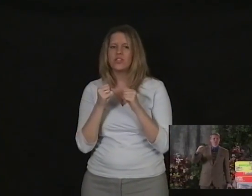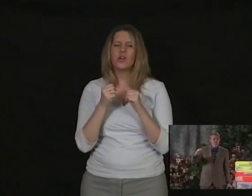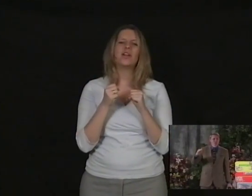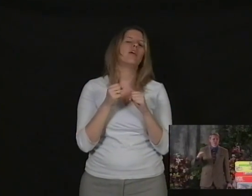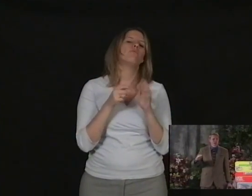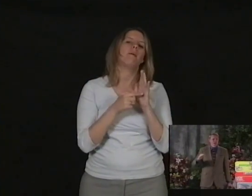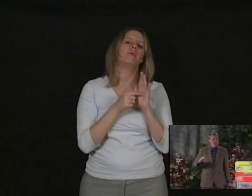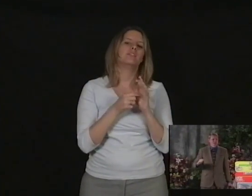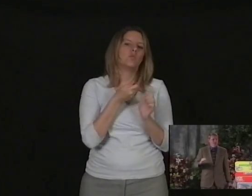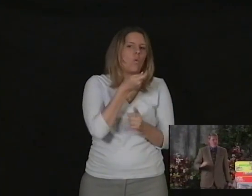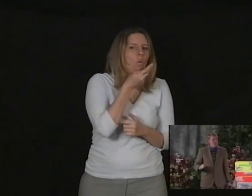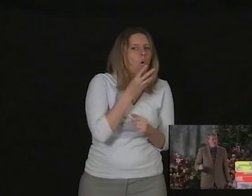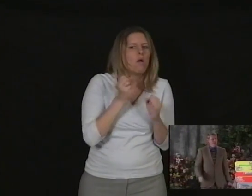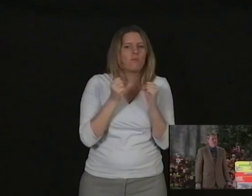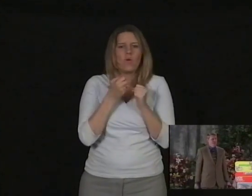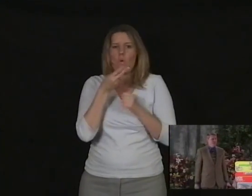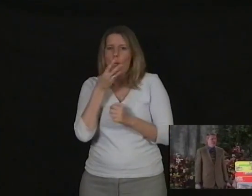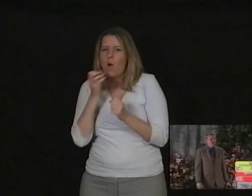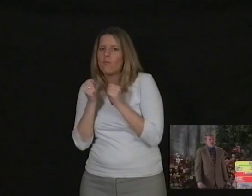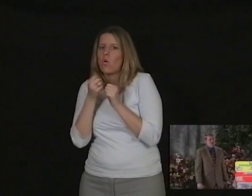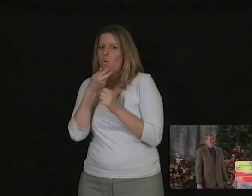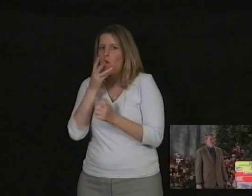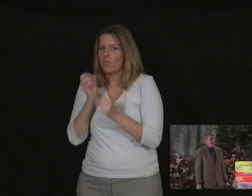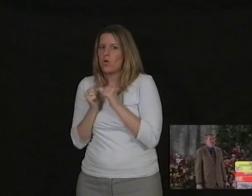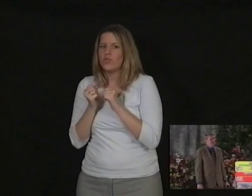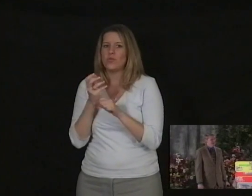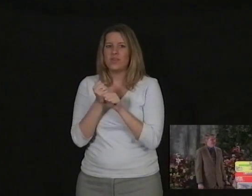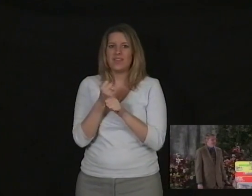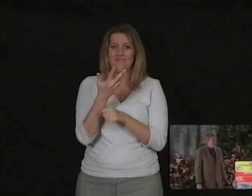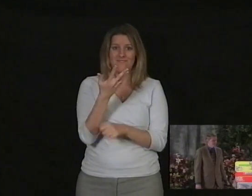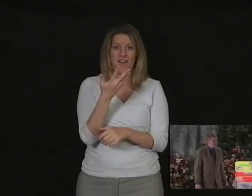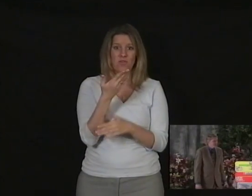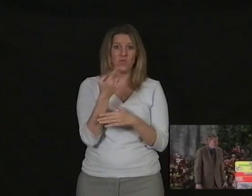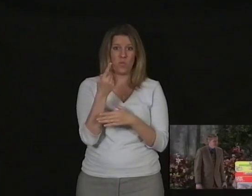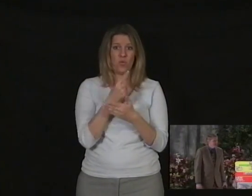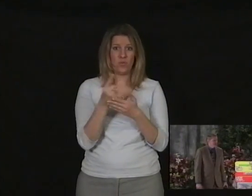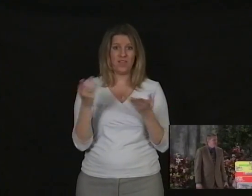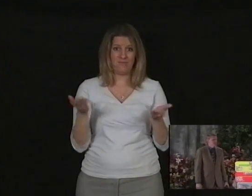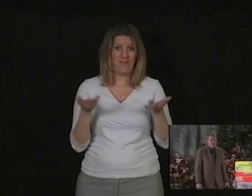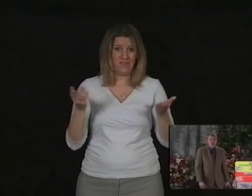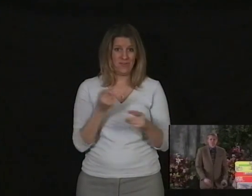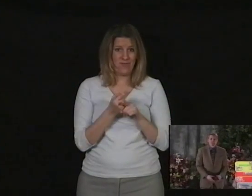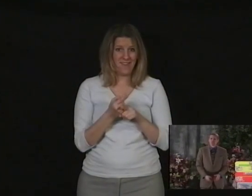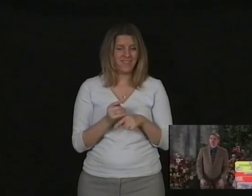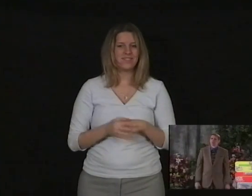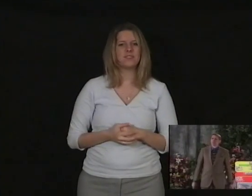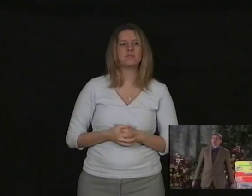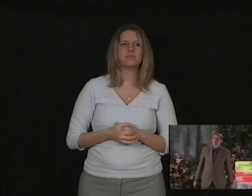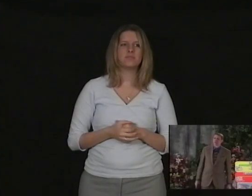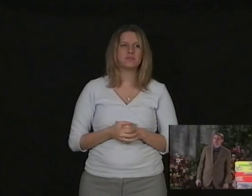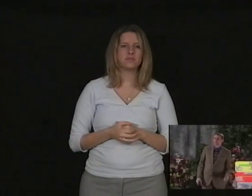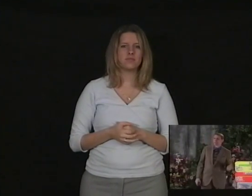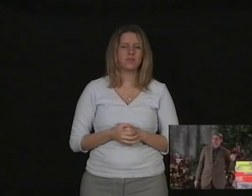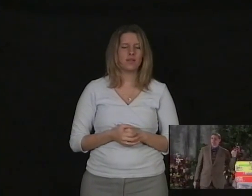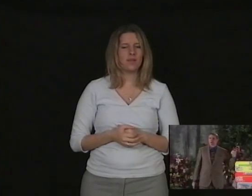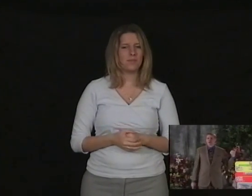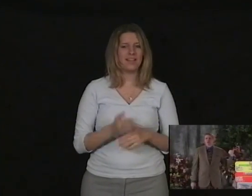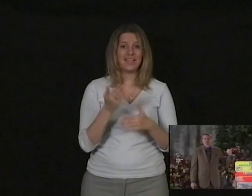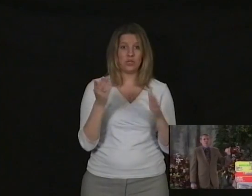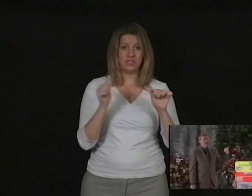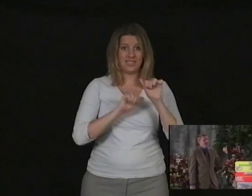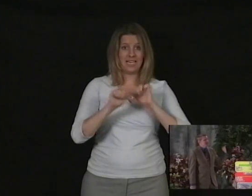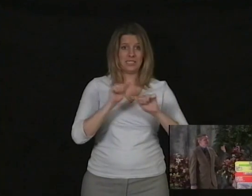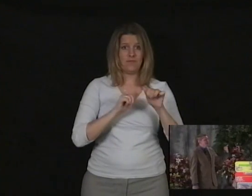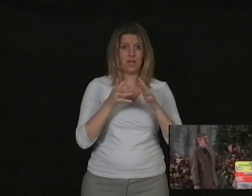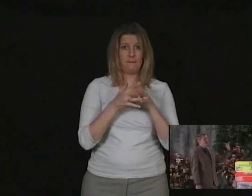warm, cold, warm, cold, warm, cold. You can get five of those in 1 week around here, can't you? Yeah. But here's a Scientific